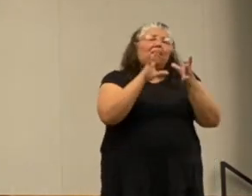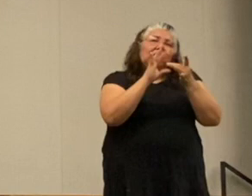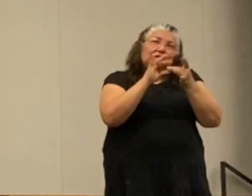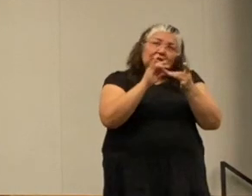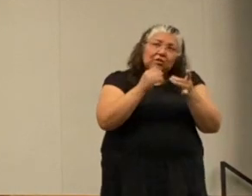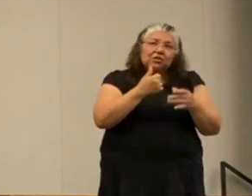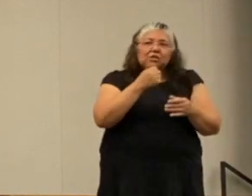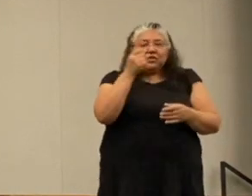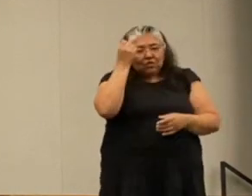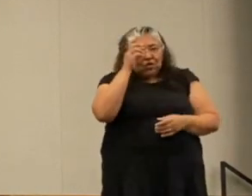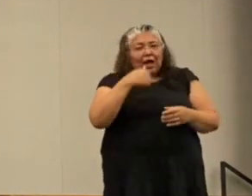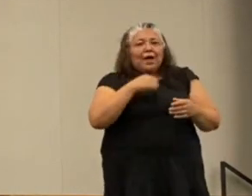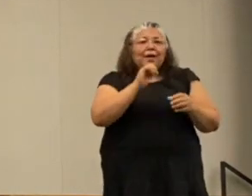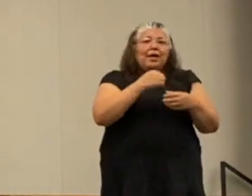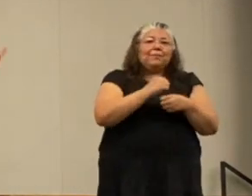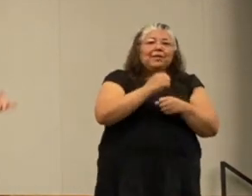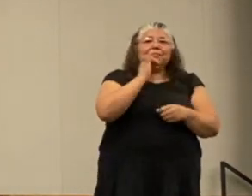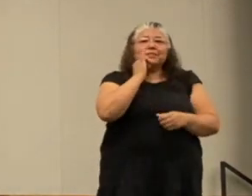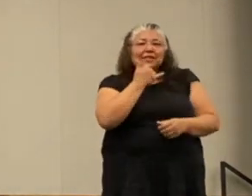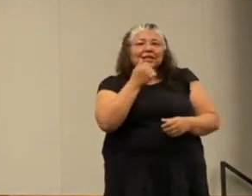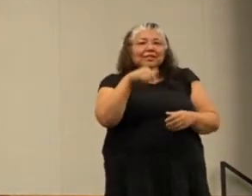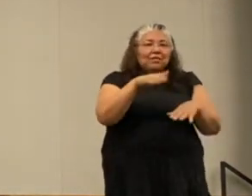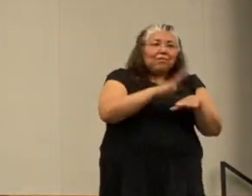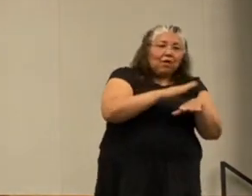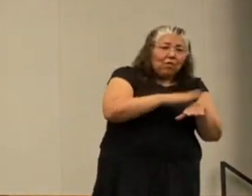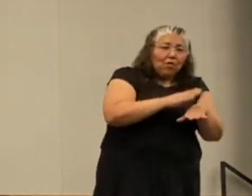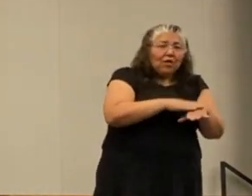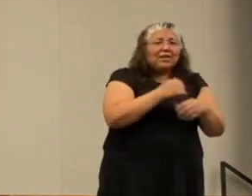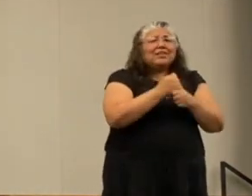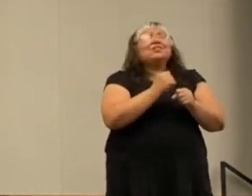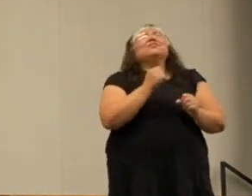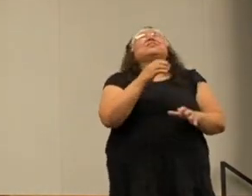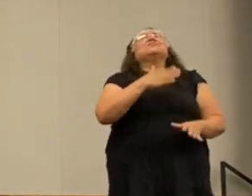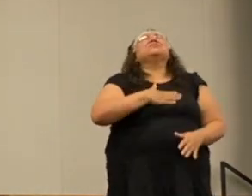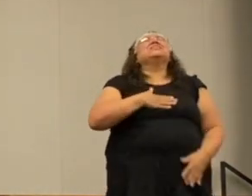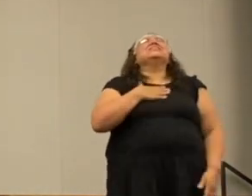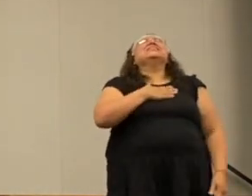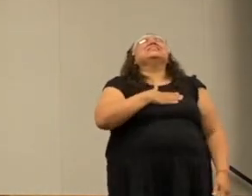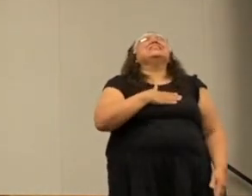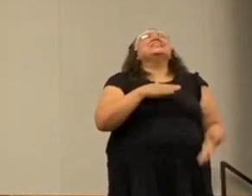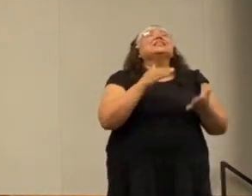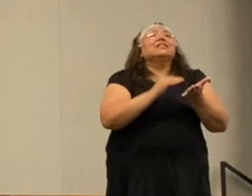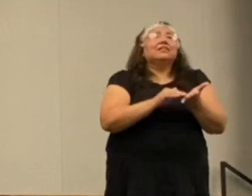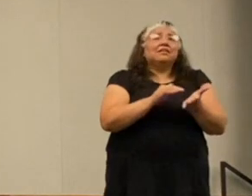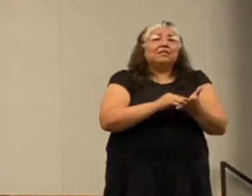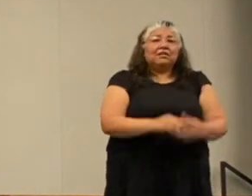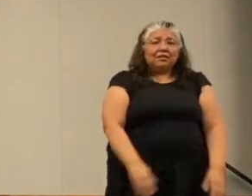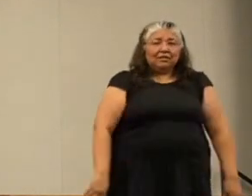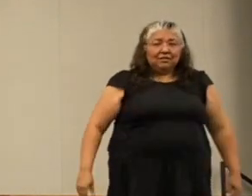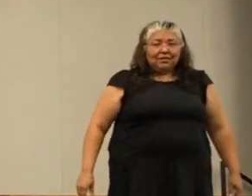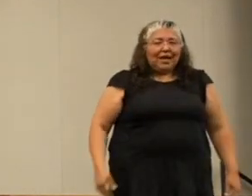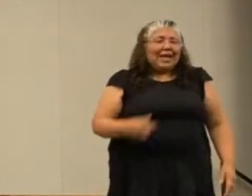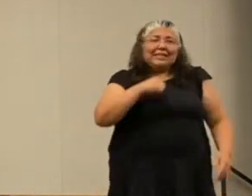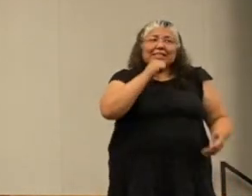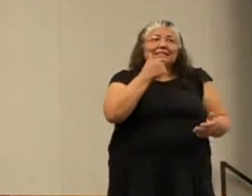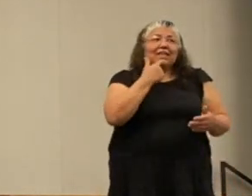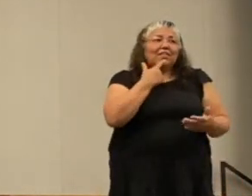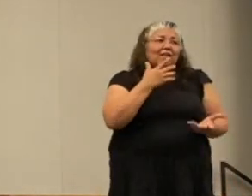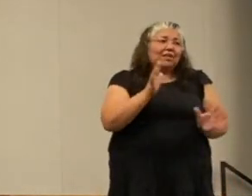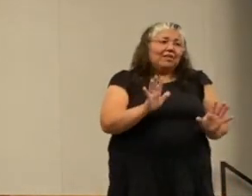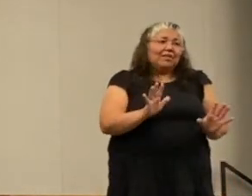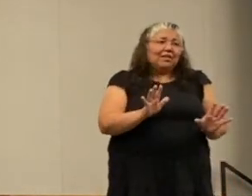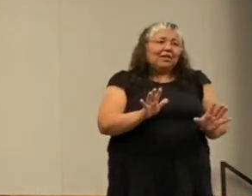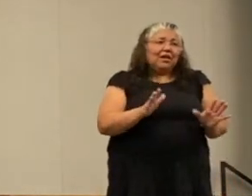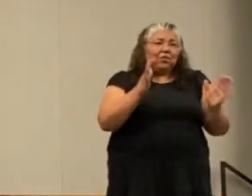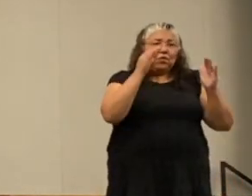I have to pay this ticket in Kansas, here's my warning. Can you please just let me get off, right? That's what I was hoping for. I didn't say that, but that's what I was hoping